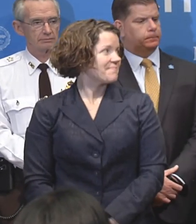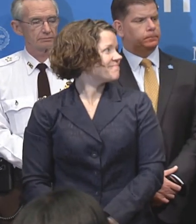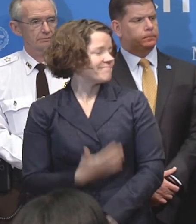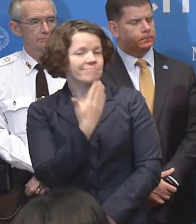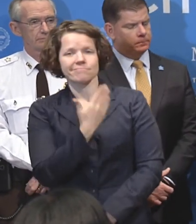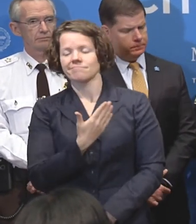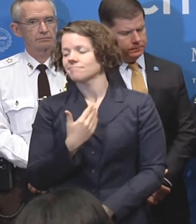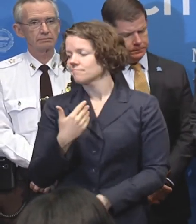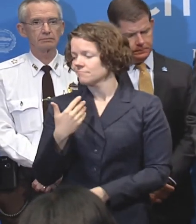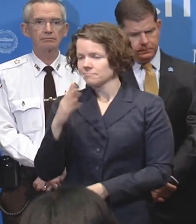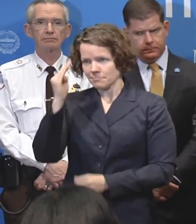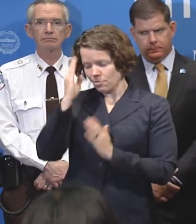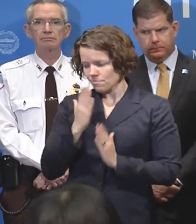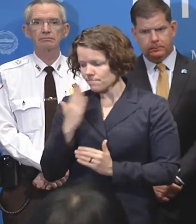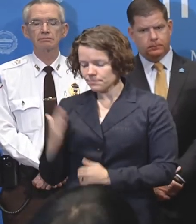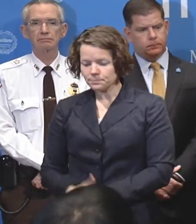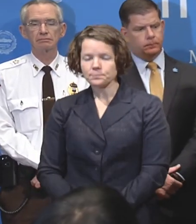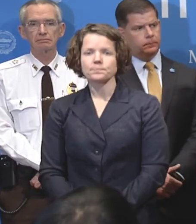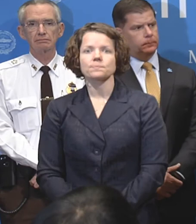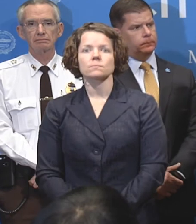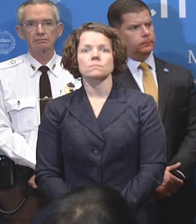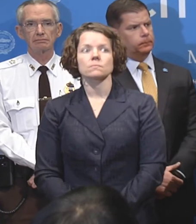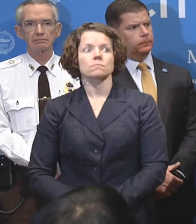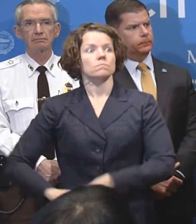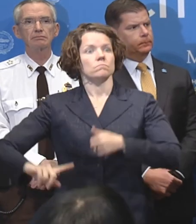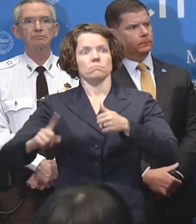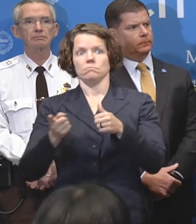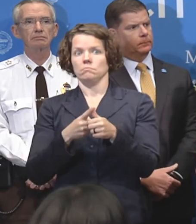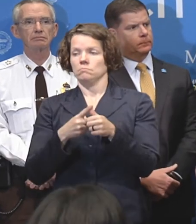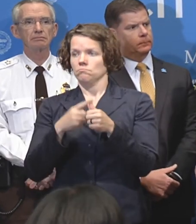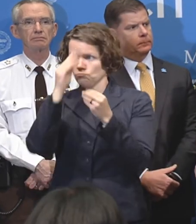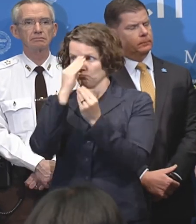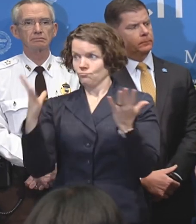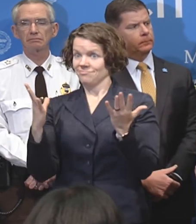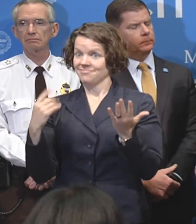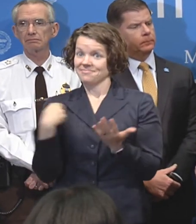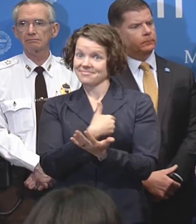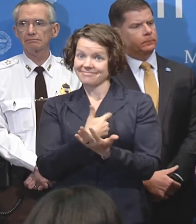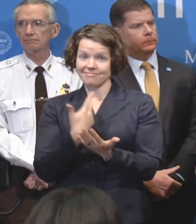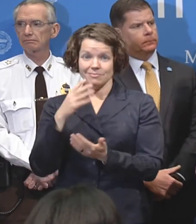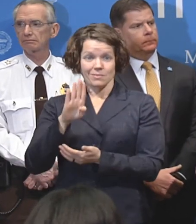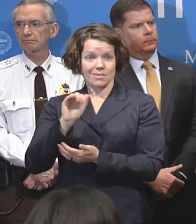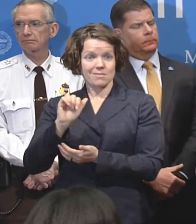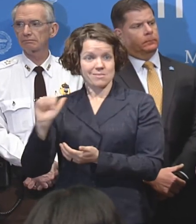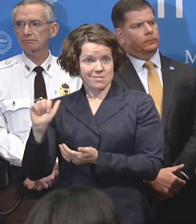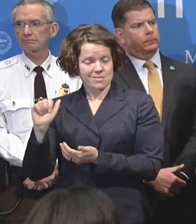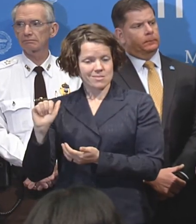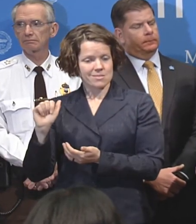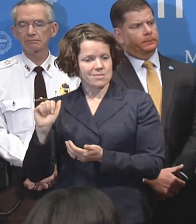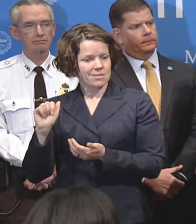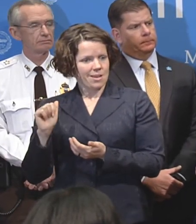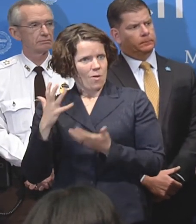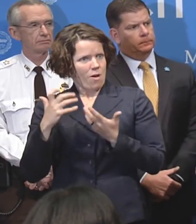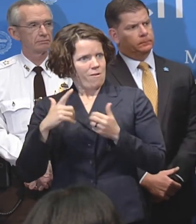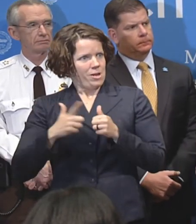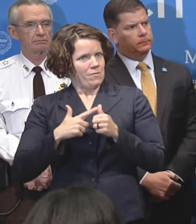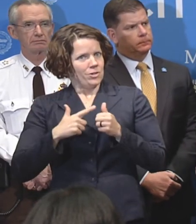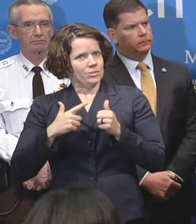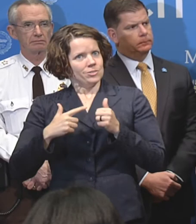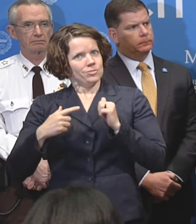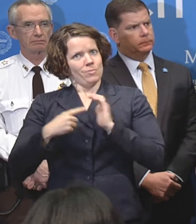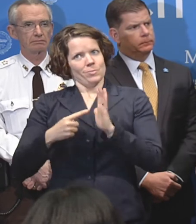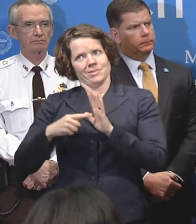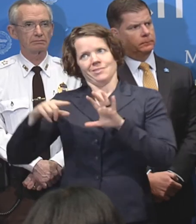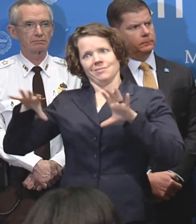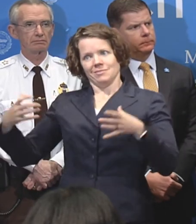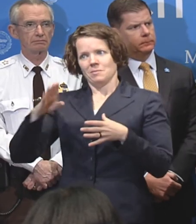Mr. Mayor, thank you. First and foremost, for me, for us at the BAA, I come to express the gratitude, not